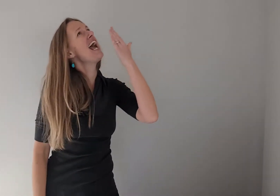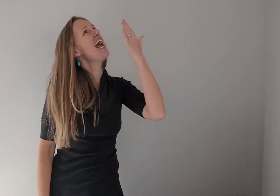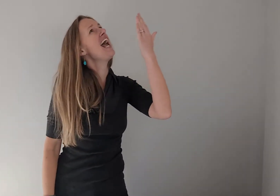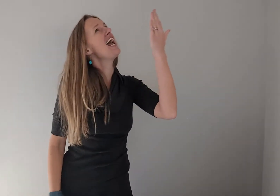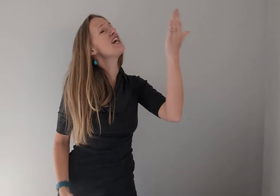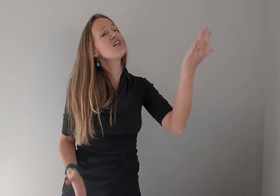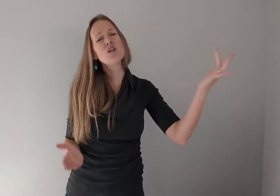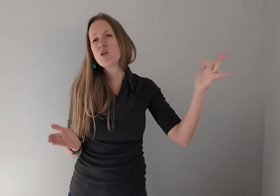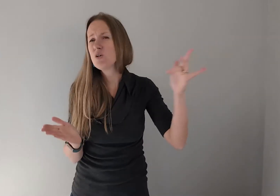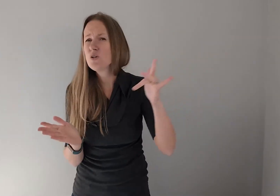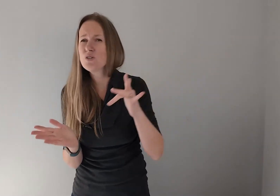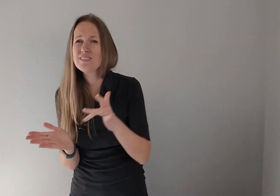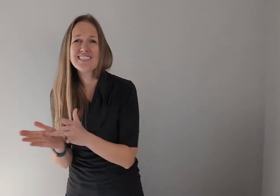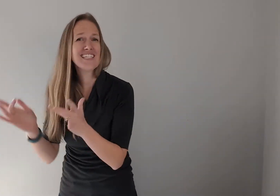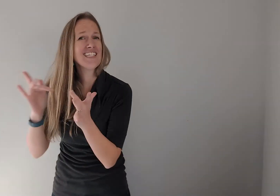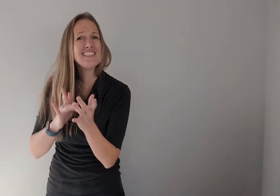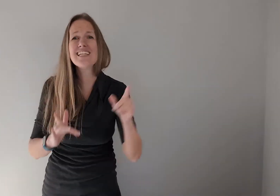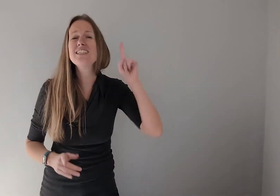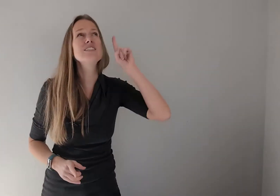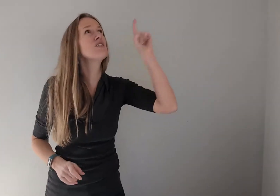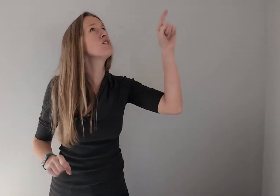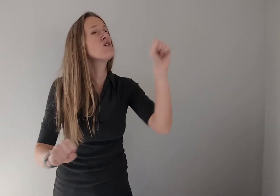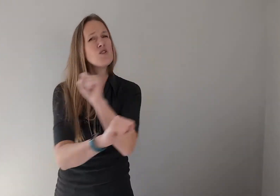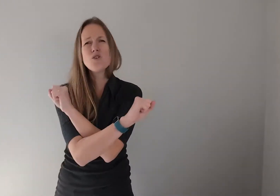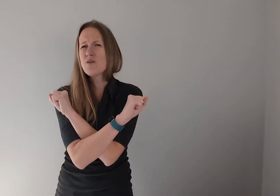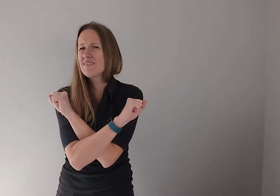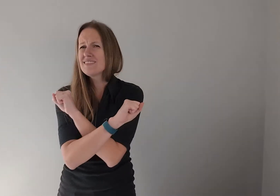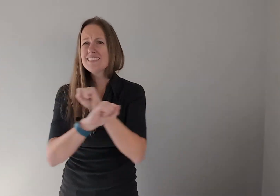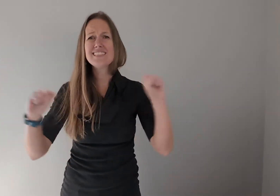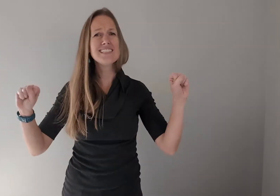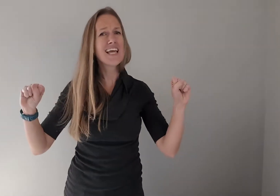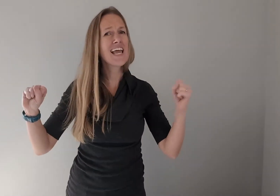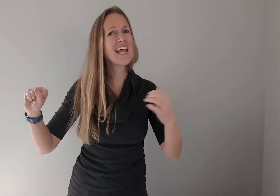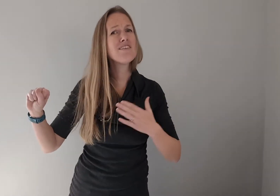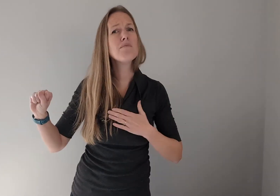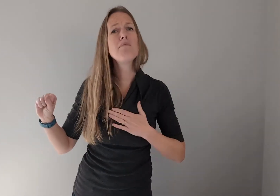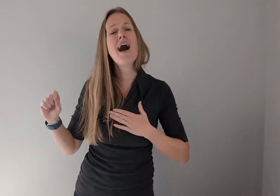Thank you, Jesus, you have saved my